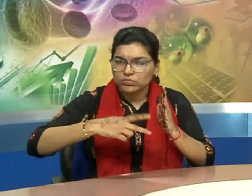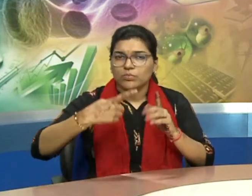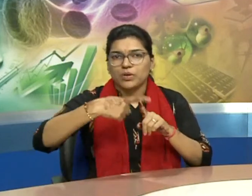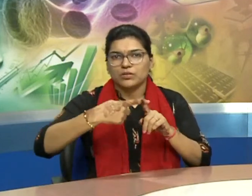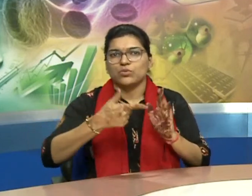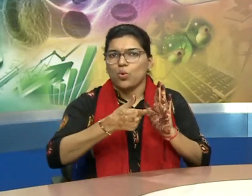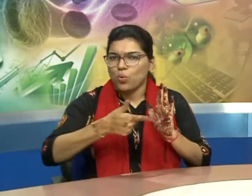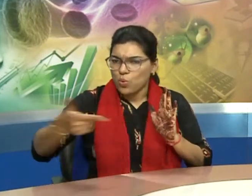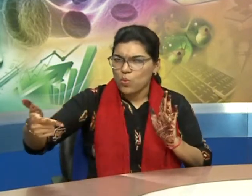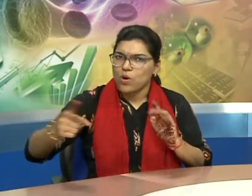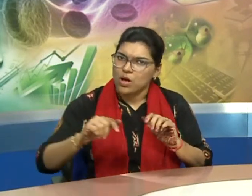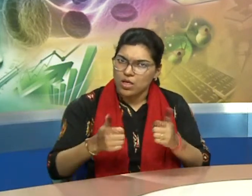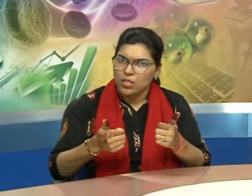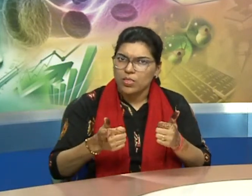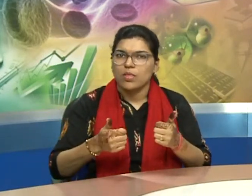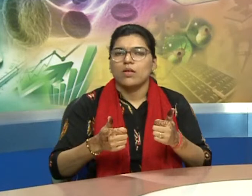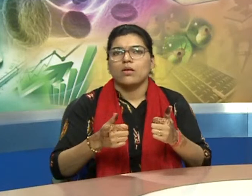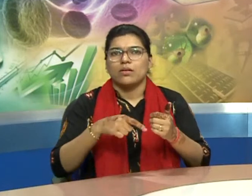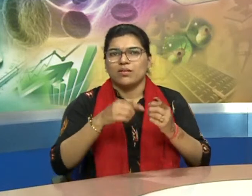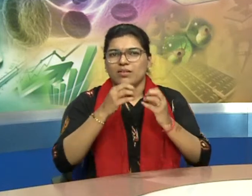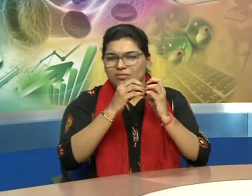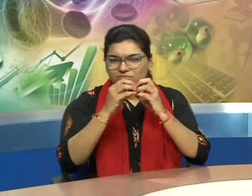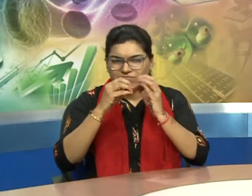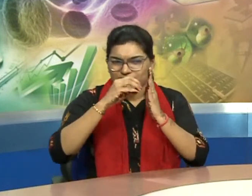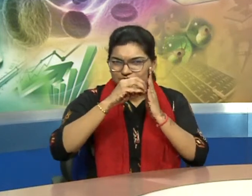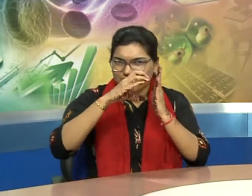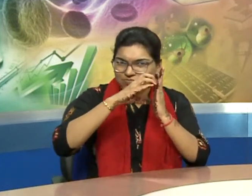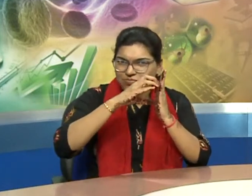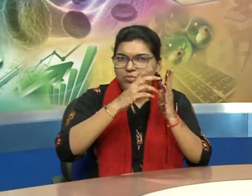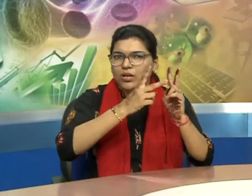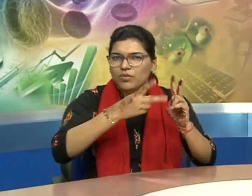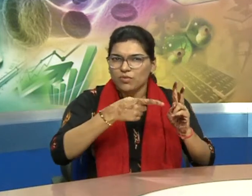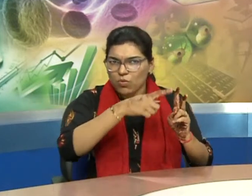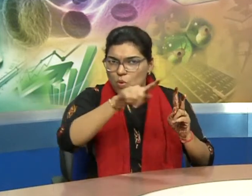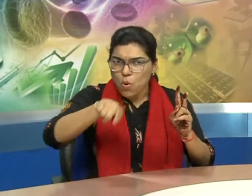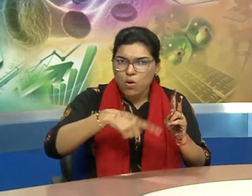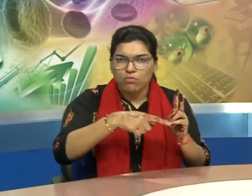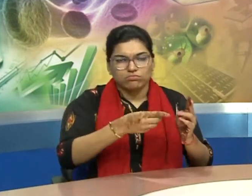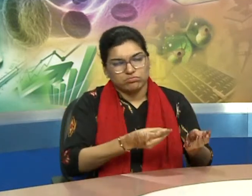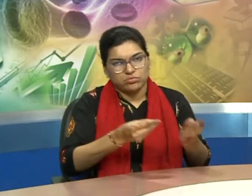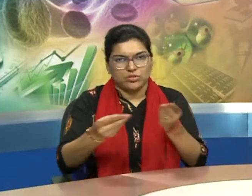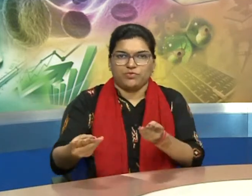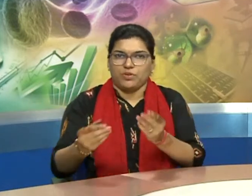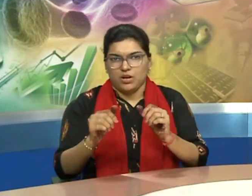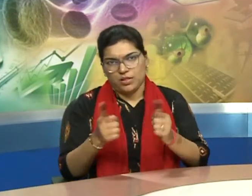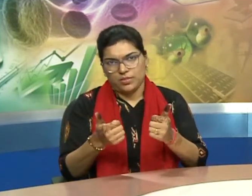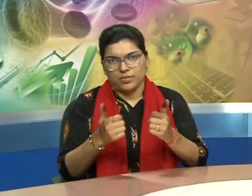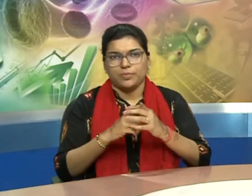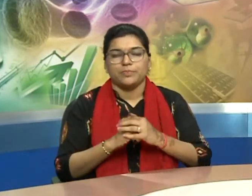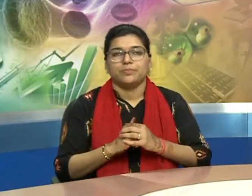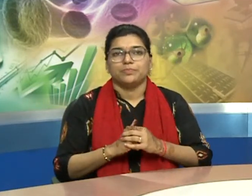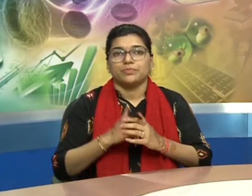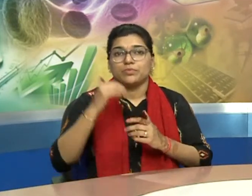It provides different services like reading service, lending service, and textbook services.